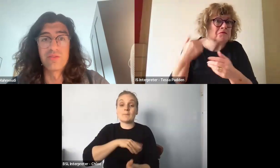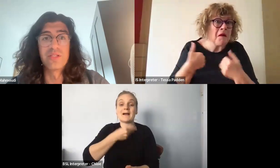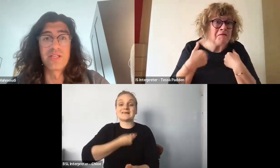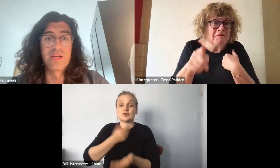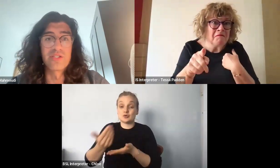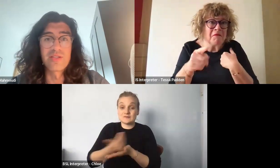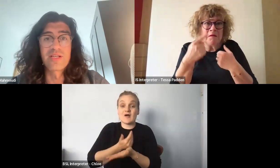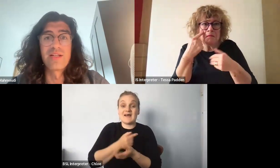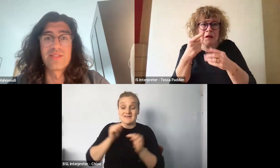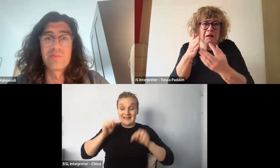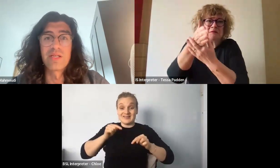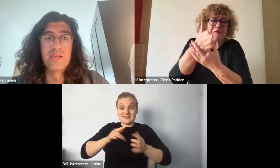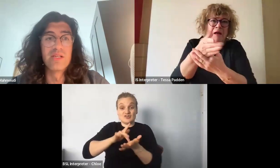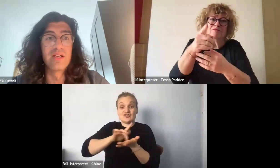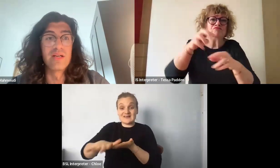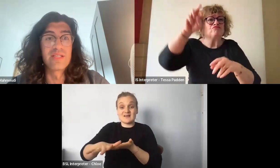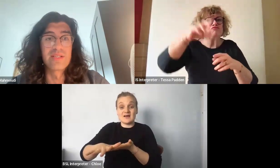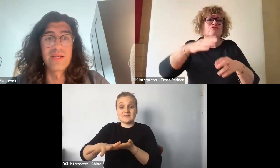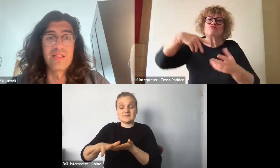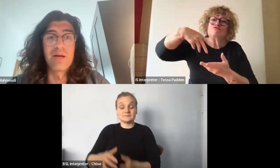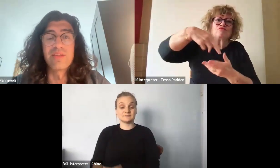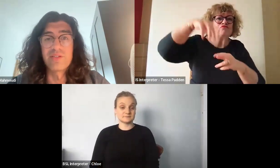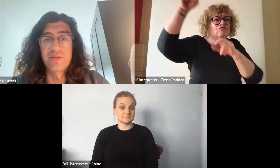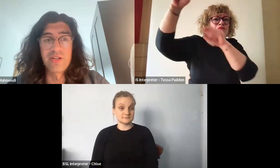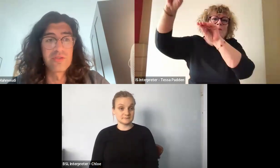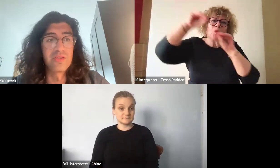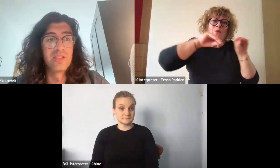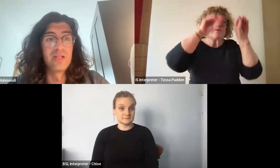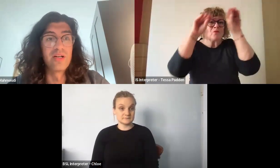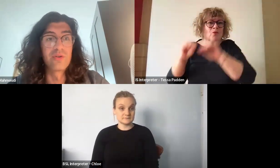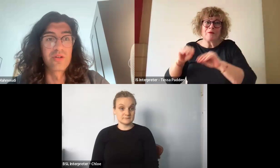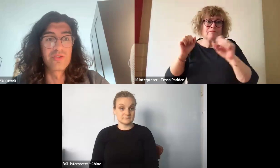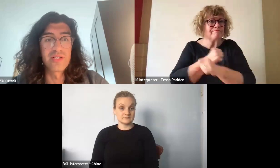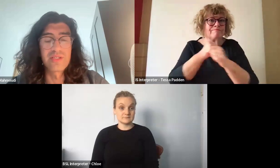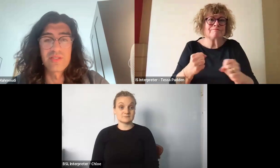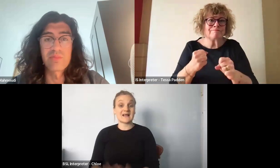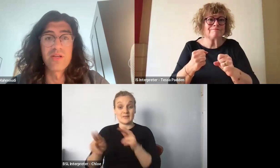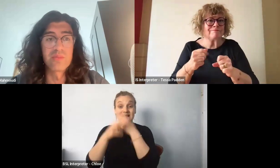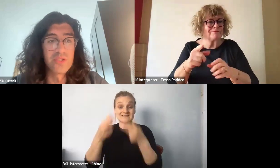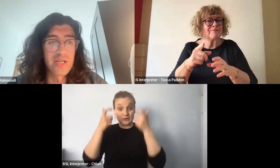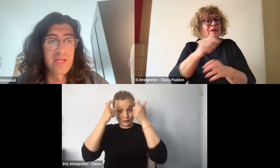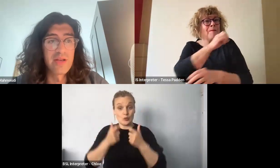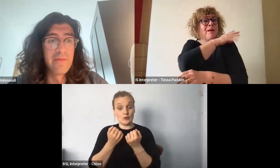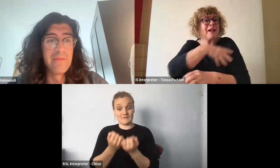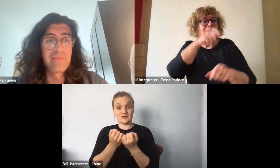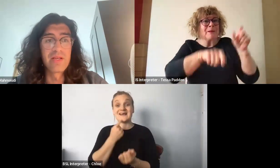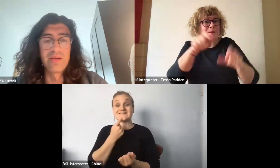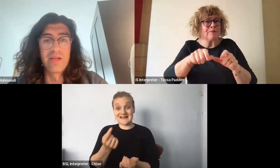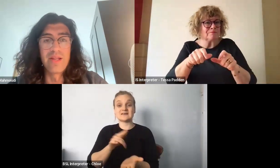current unfolding genocide, as it's been designated by the International Court of Justice, this plausible